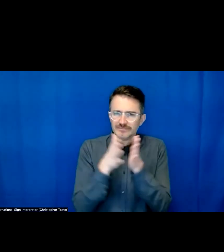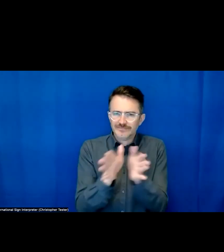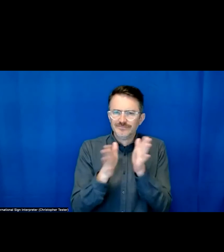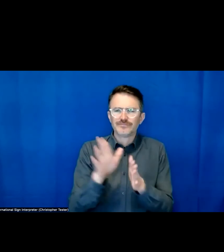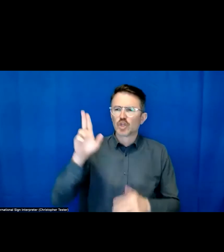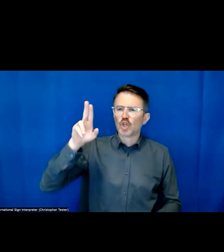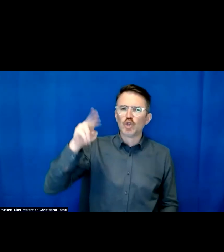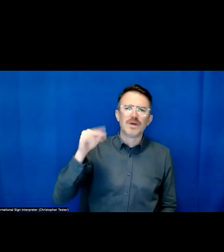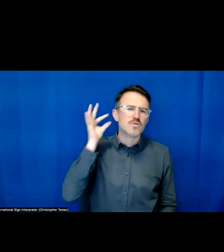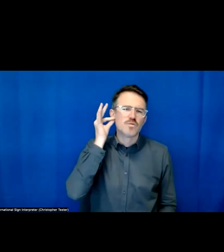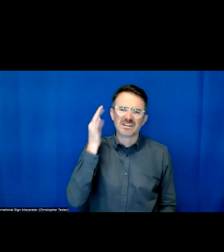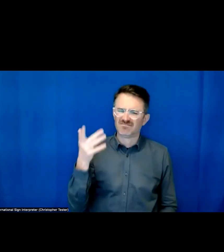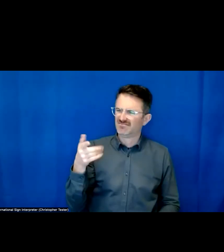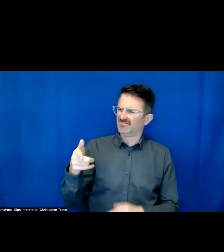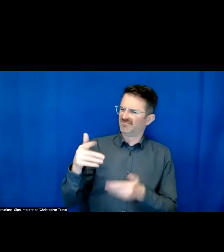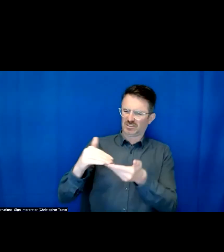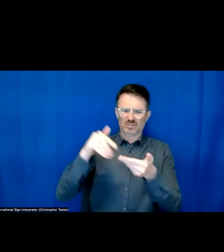Okay.